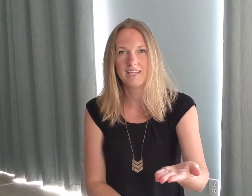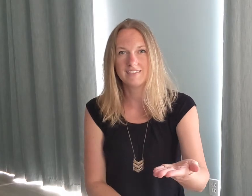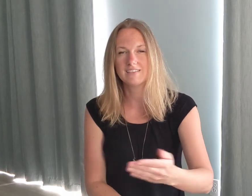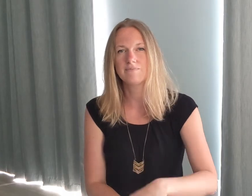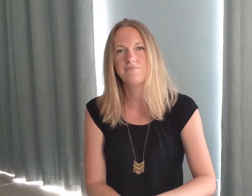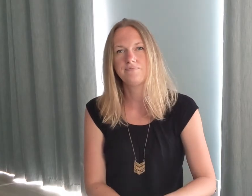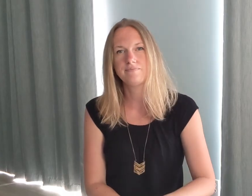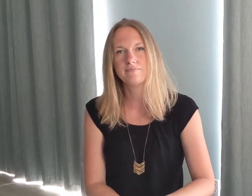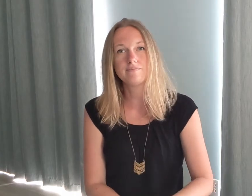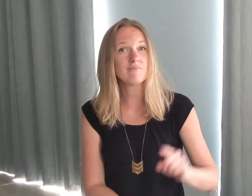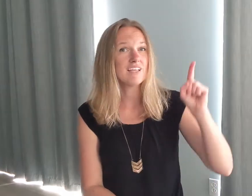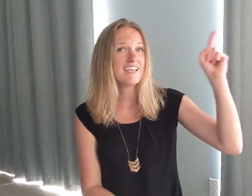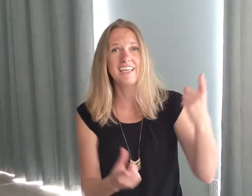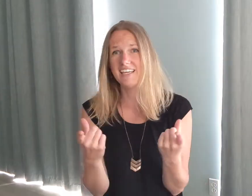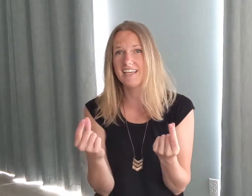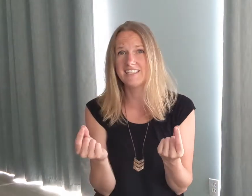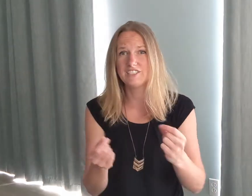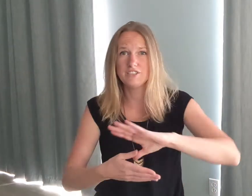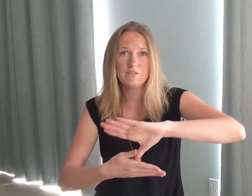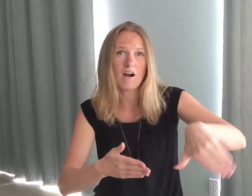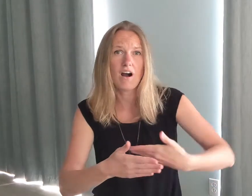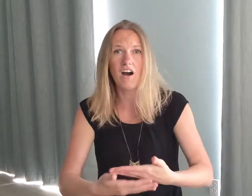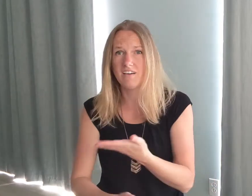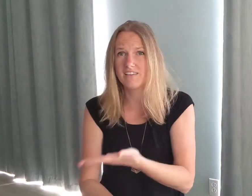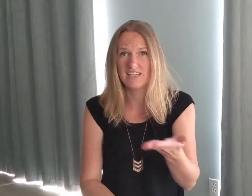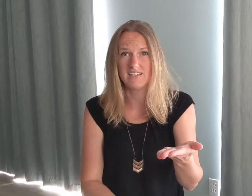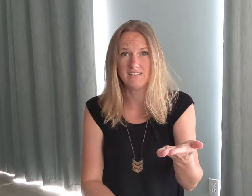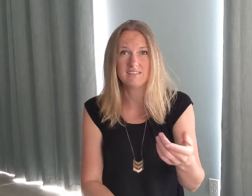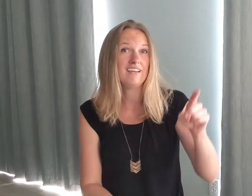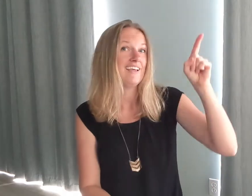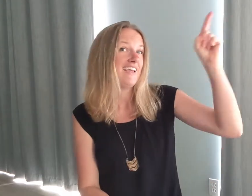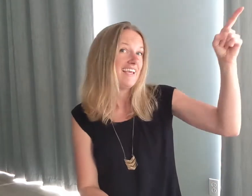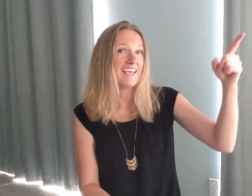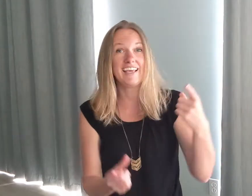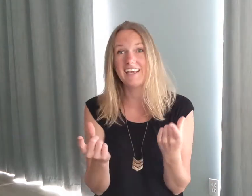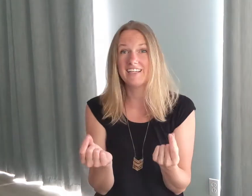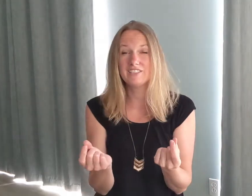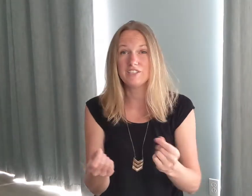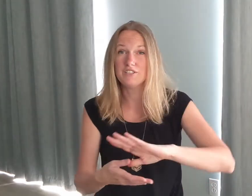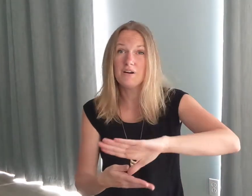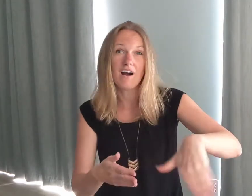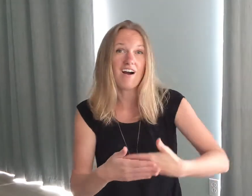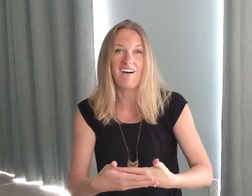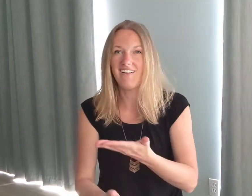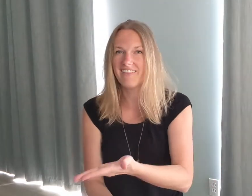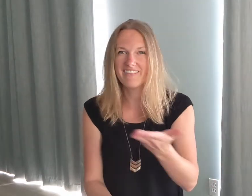things. He can do all things. He can do all things.